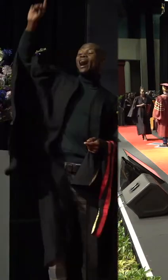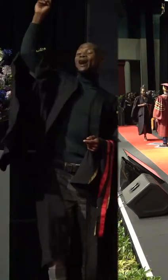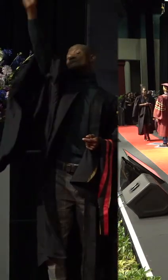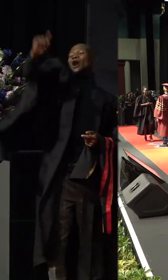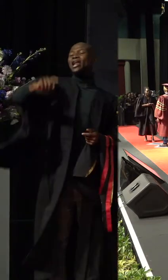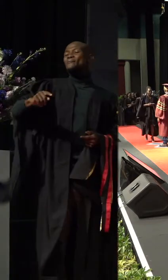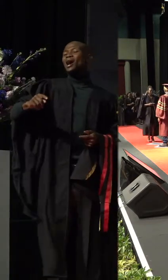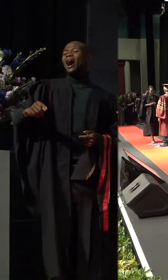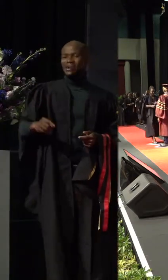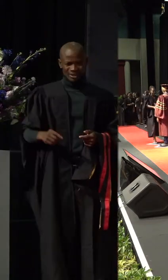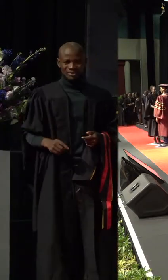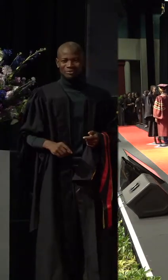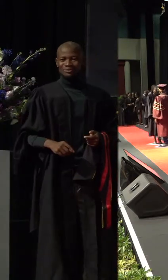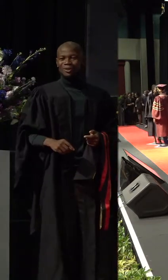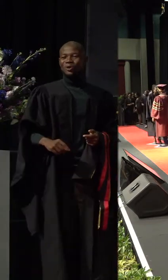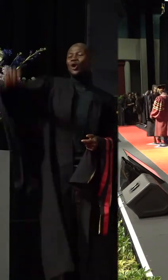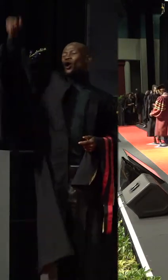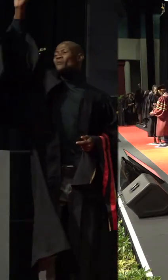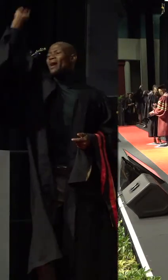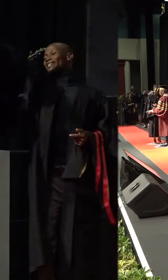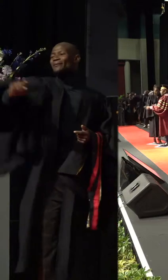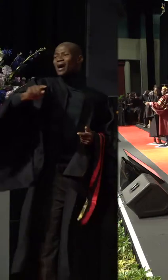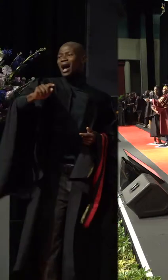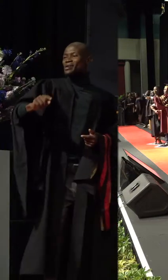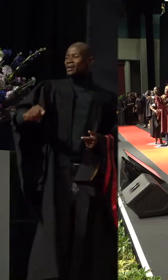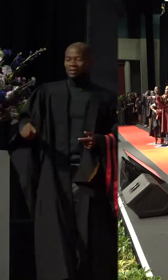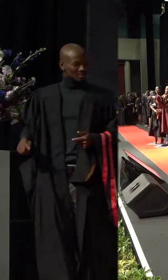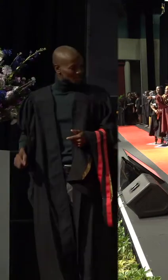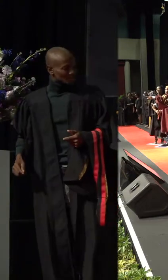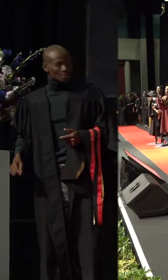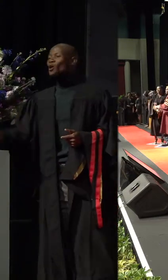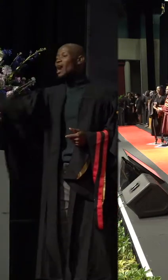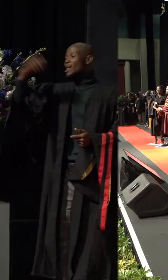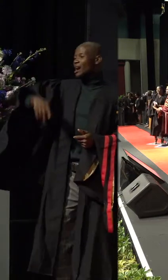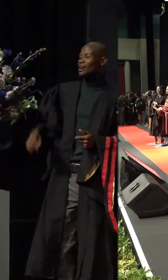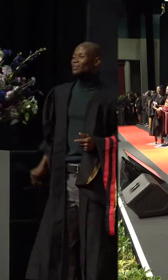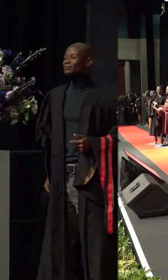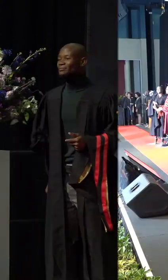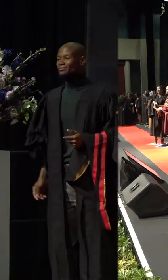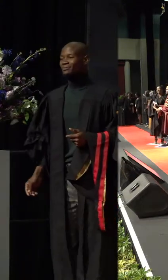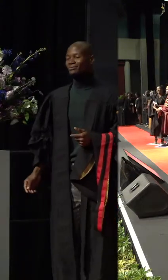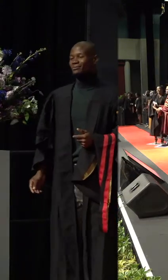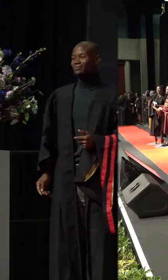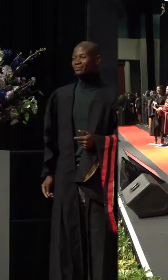Kuluma nami wena man. Kuluma Damet. Buya la.